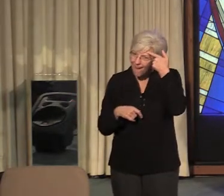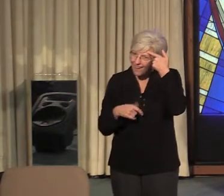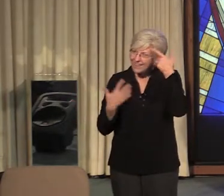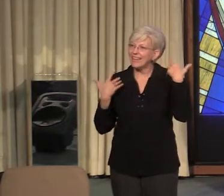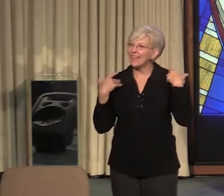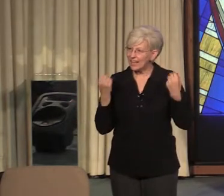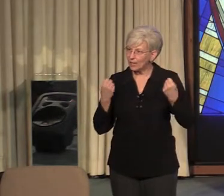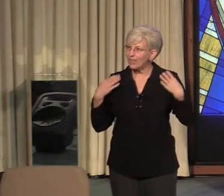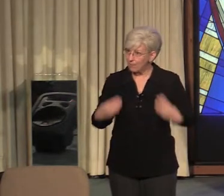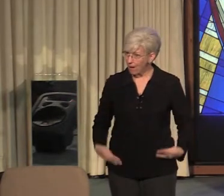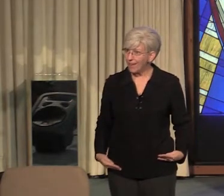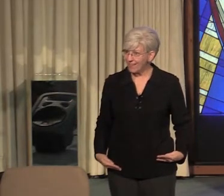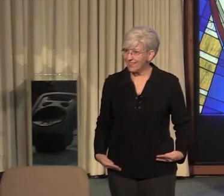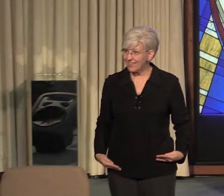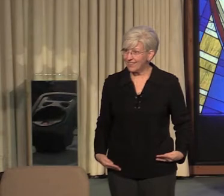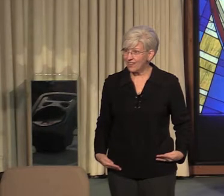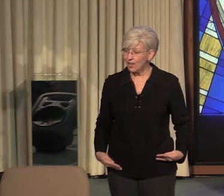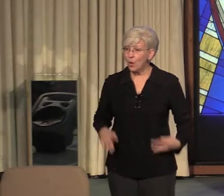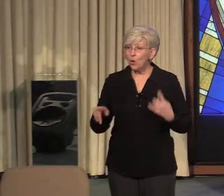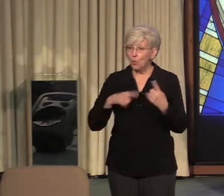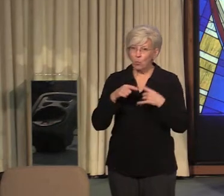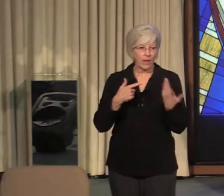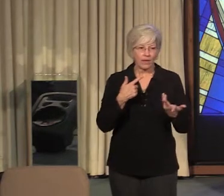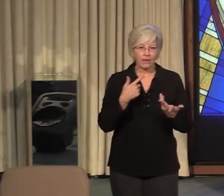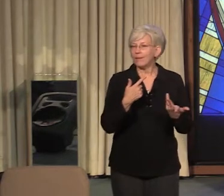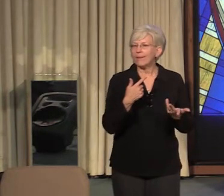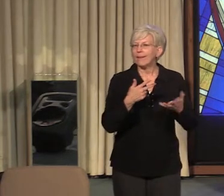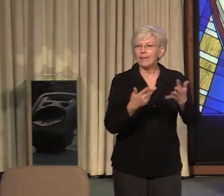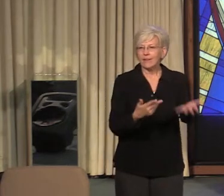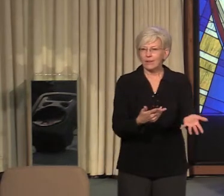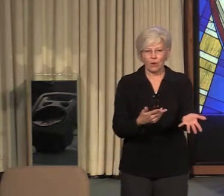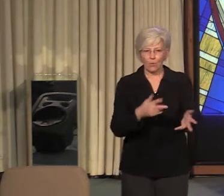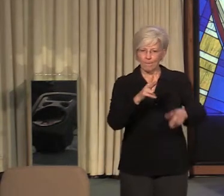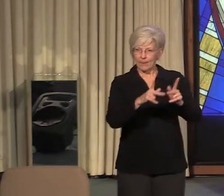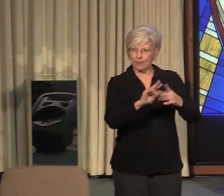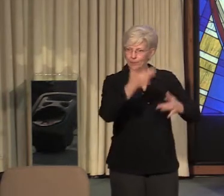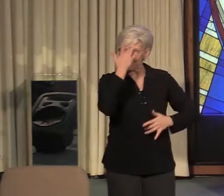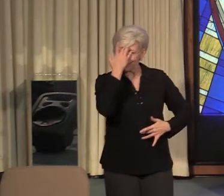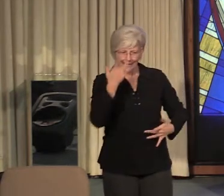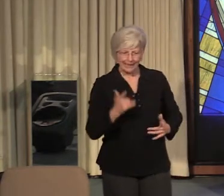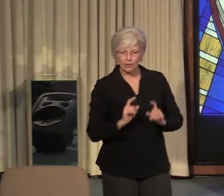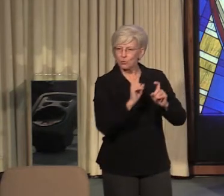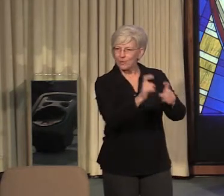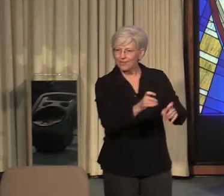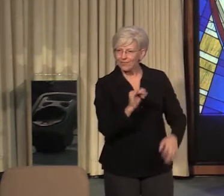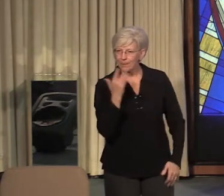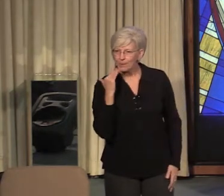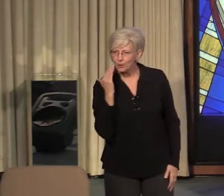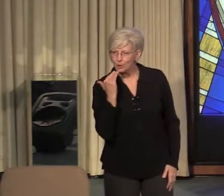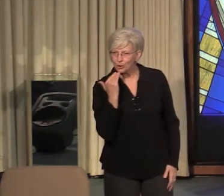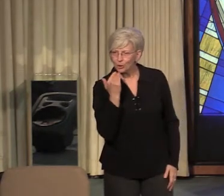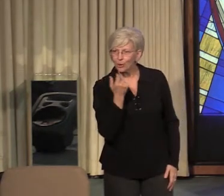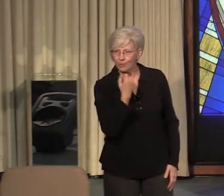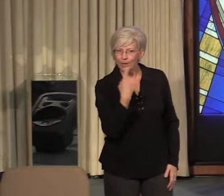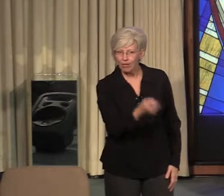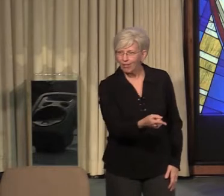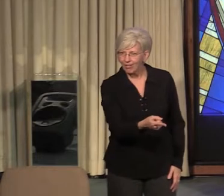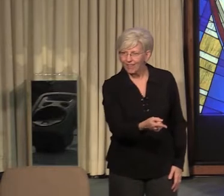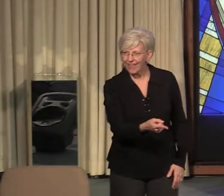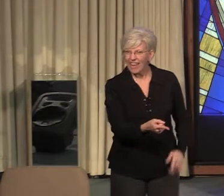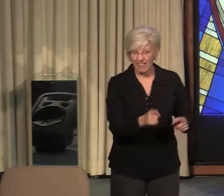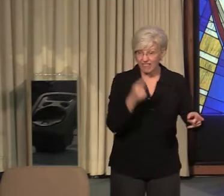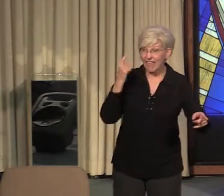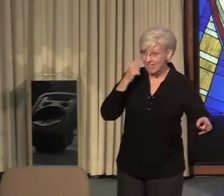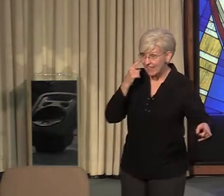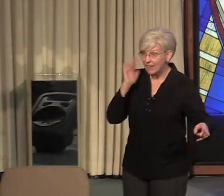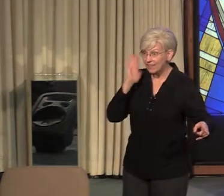the body. When people are given a sugar pill and they think it's going to cure them, guess what? About half the time it does, because